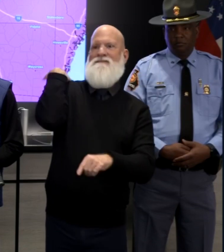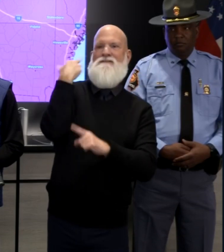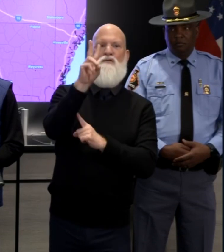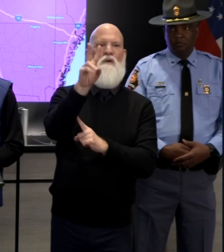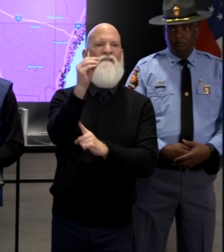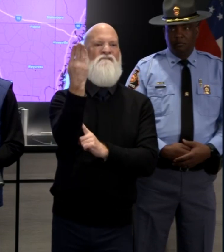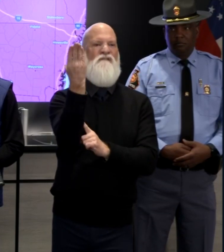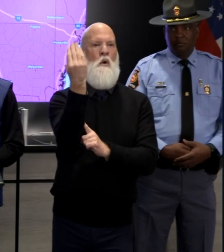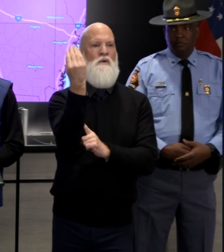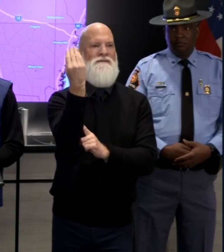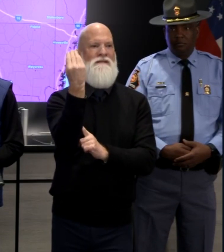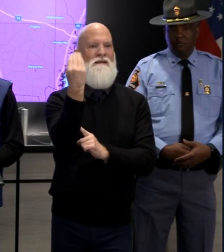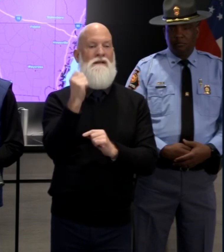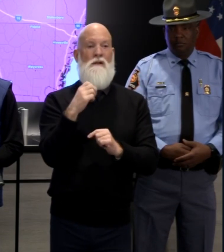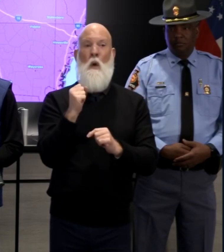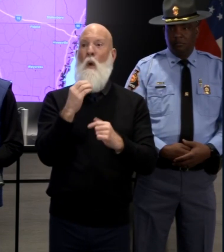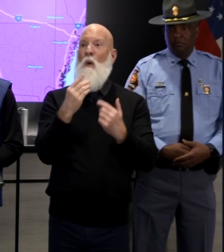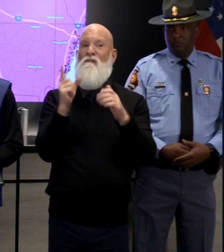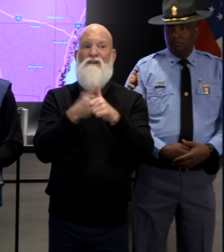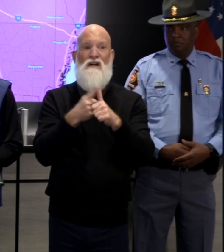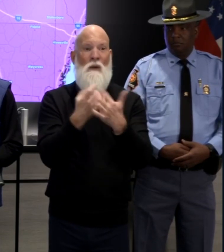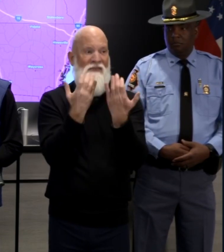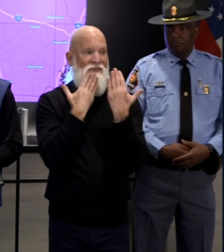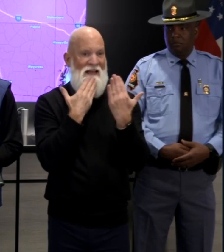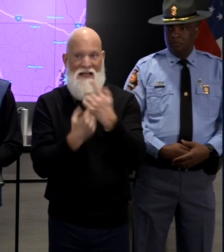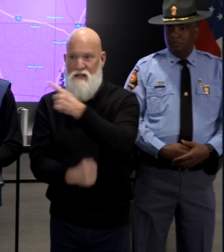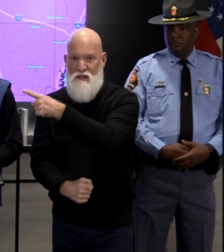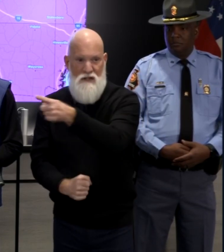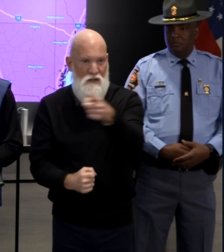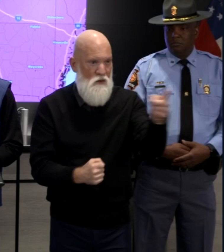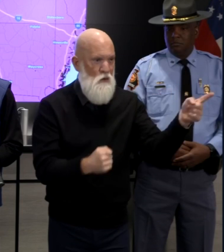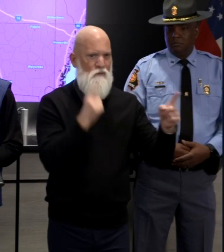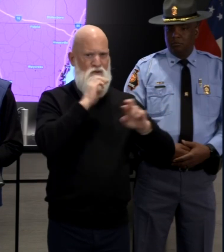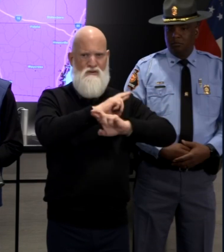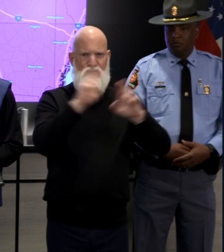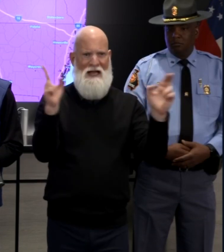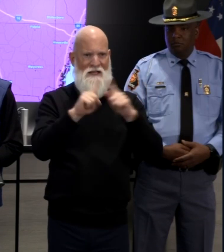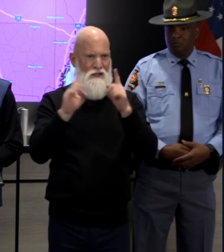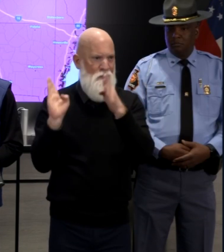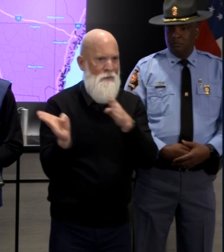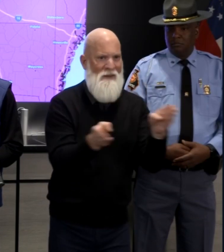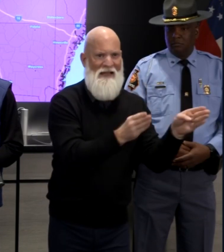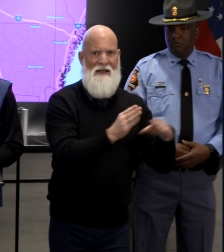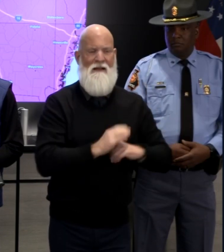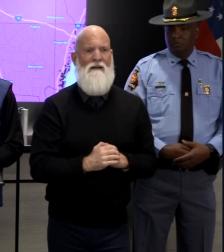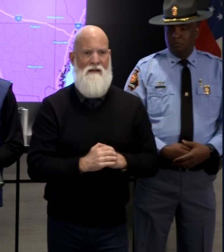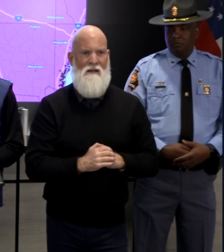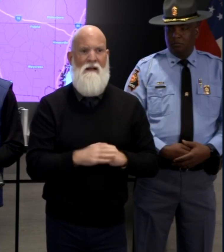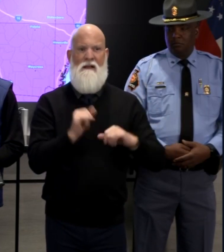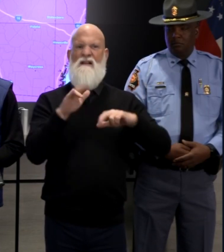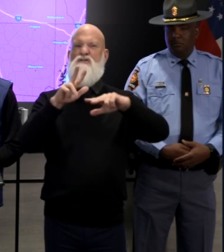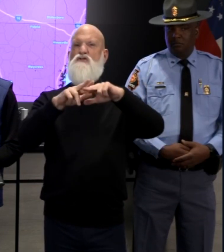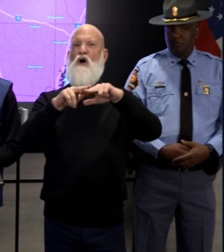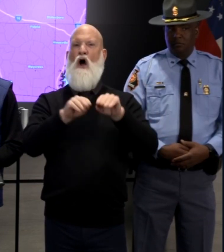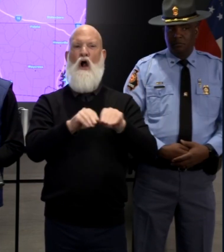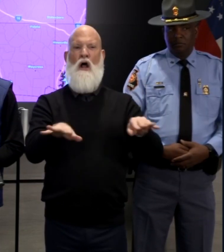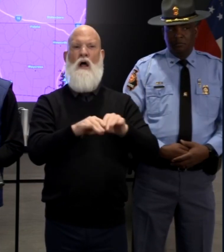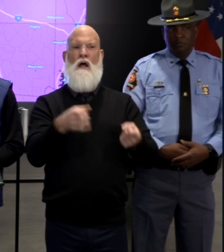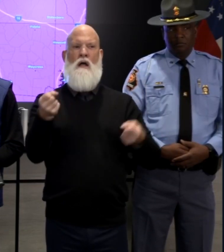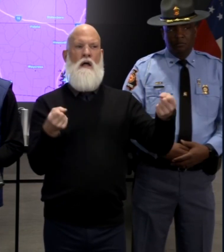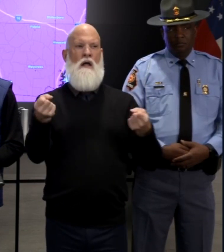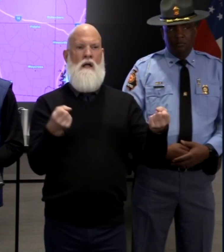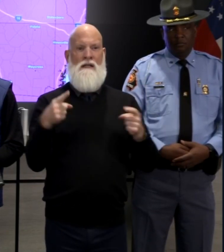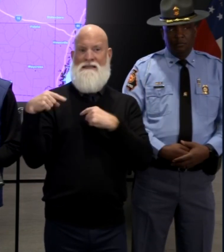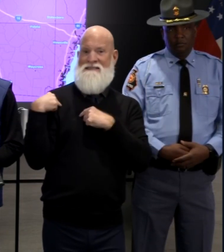that our last storm, but also us getting ahead of things like Russell was talking about. The brining that we've been doing since Sunday to help prepare will